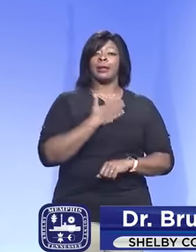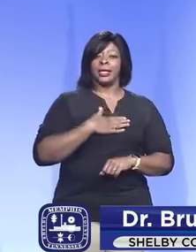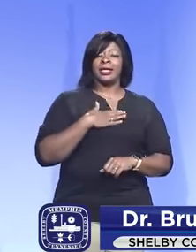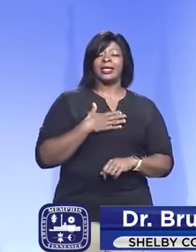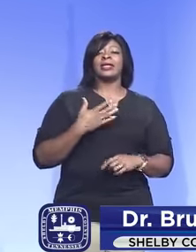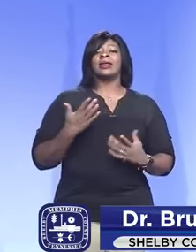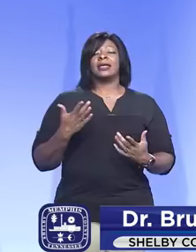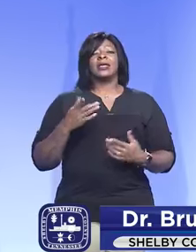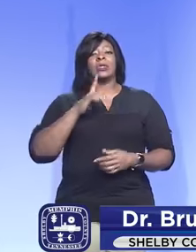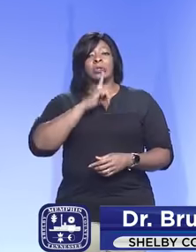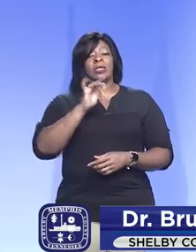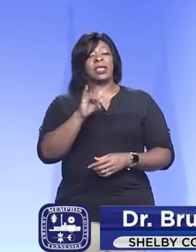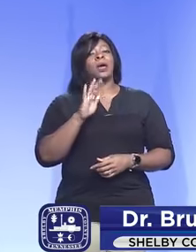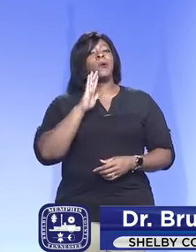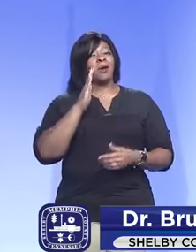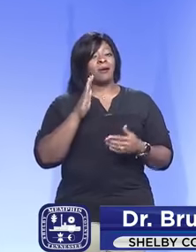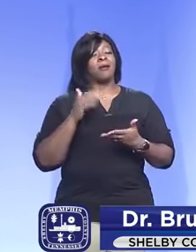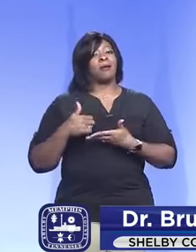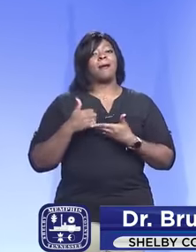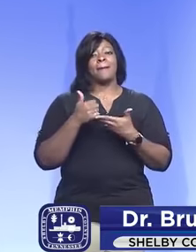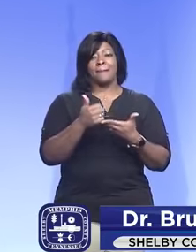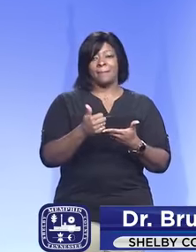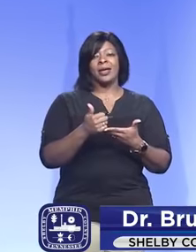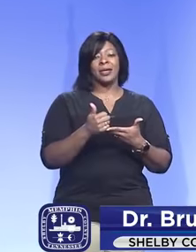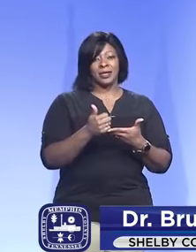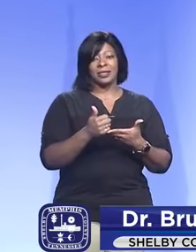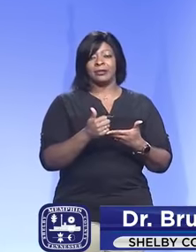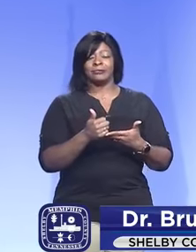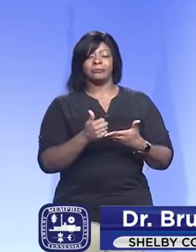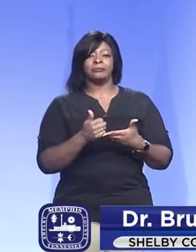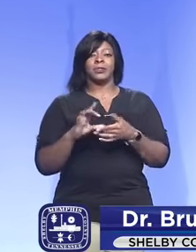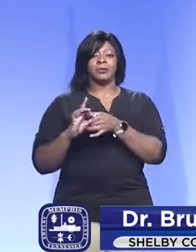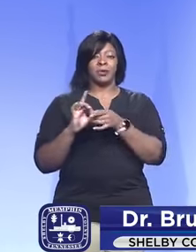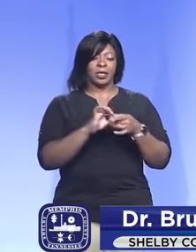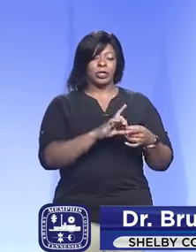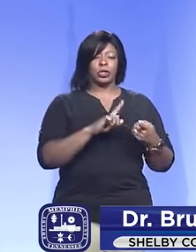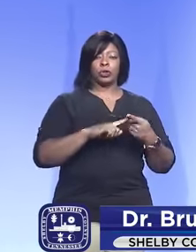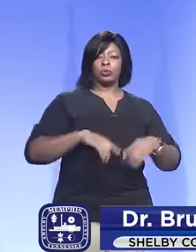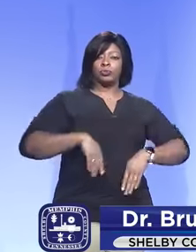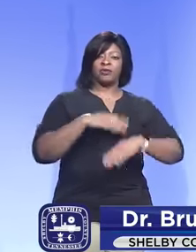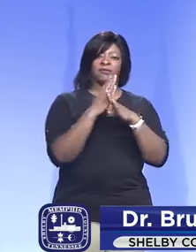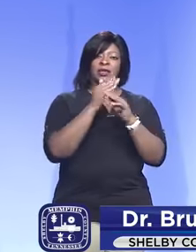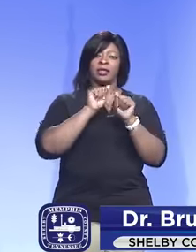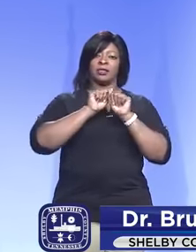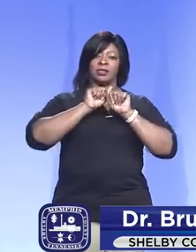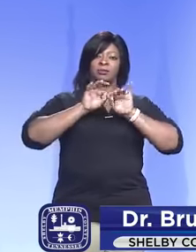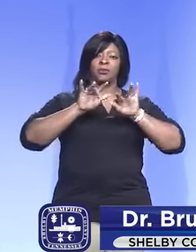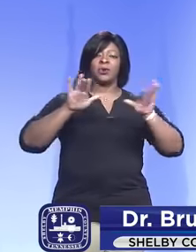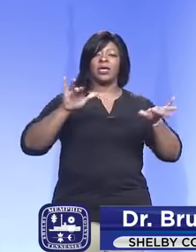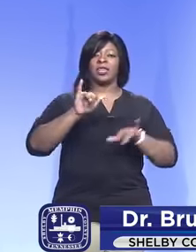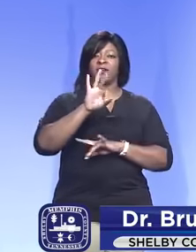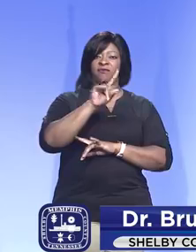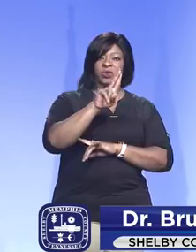Certainly that will help in terms of preventing the spread of the flu.